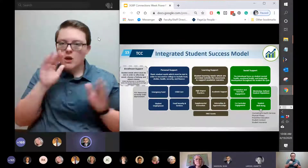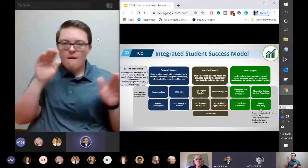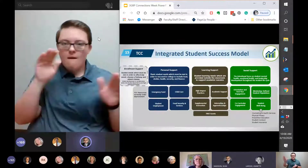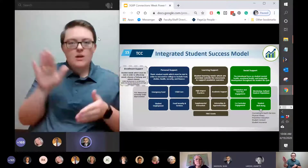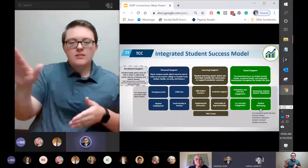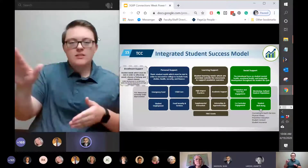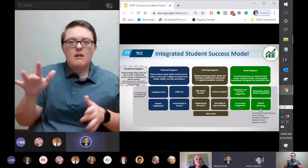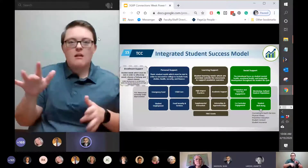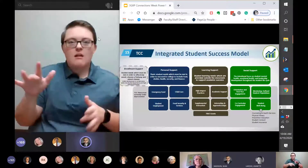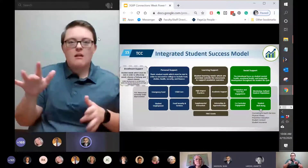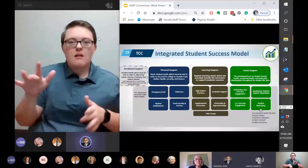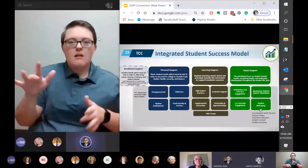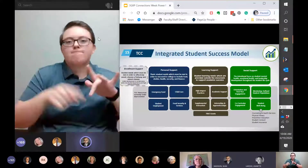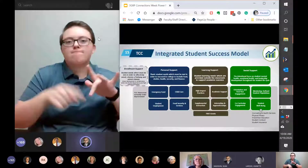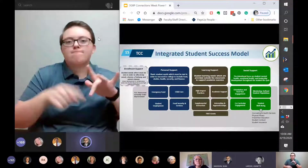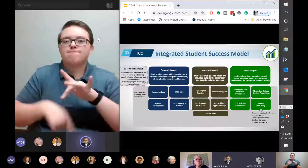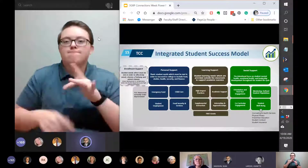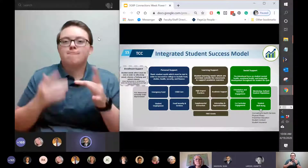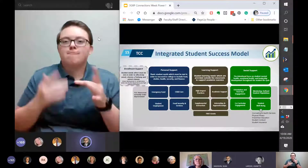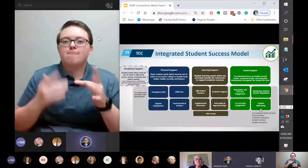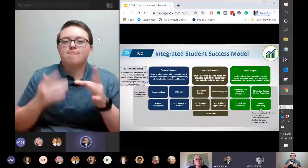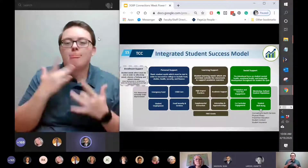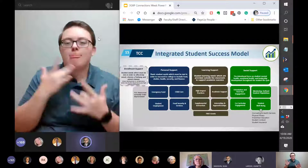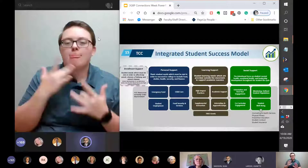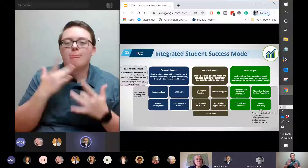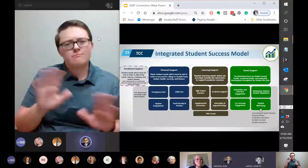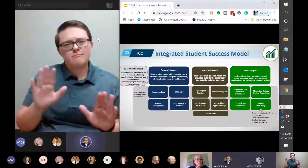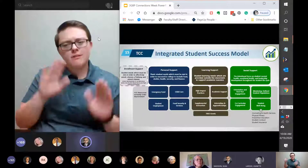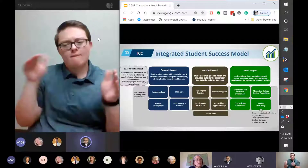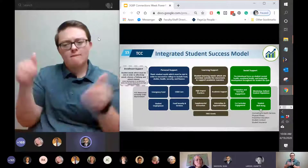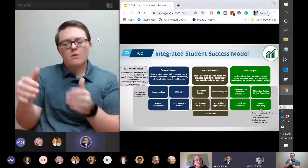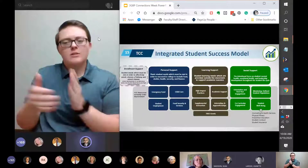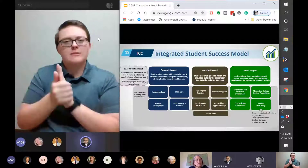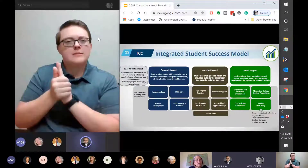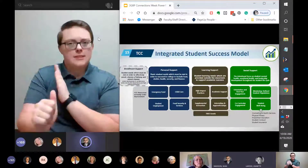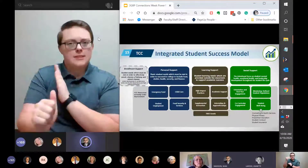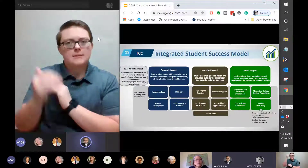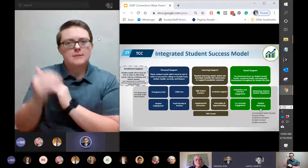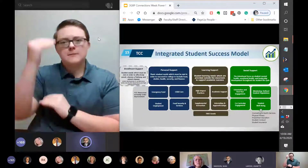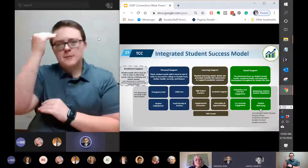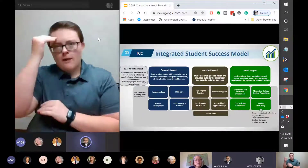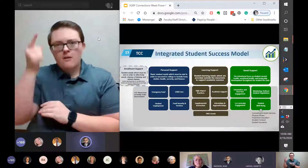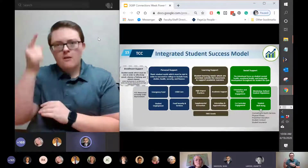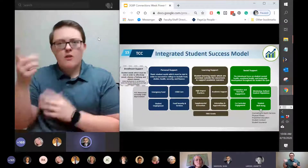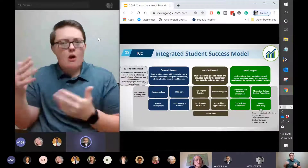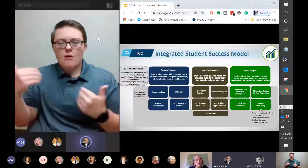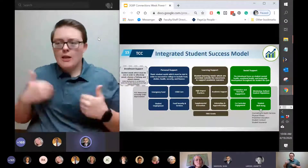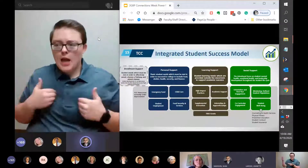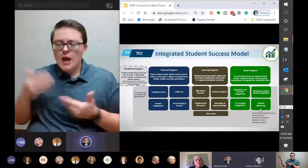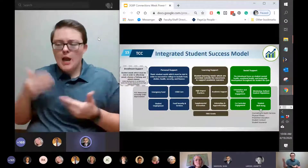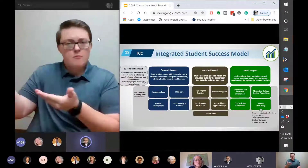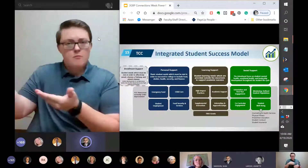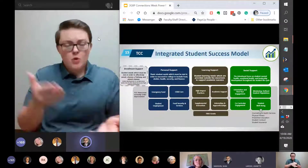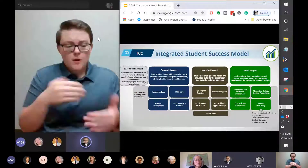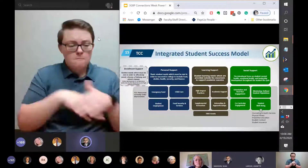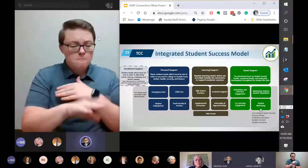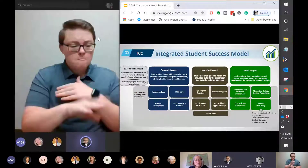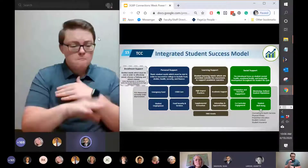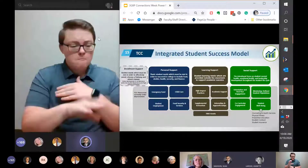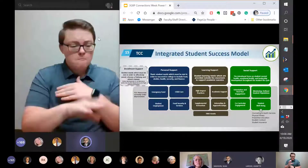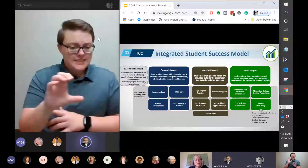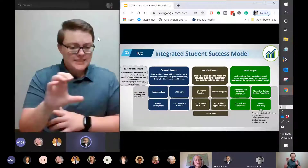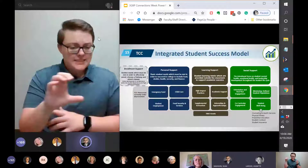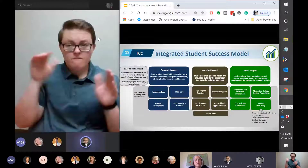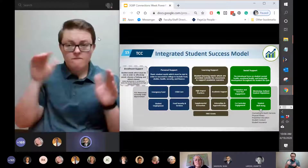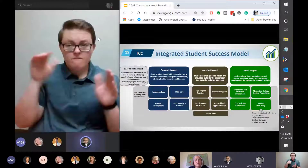discovering what knowledge, skills, and abilities they bring to TCC, we can better support and provide